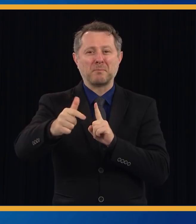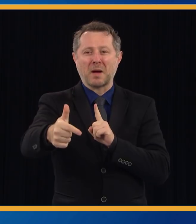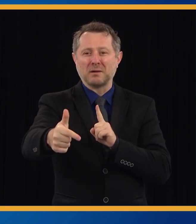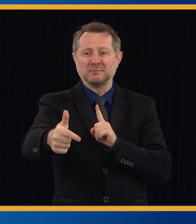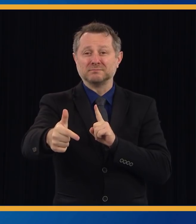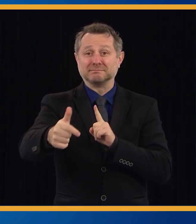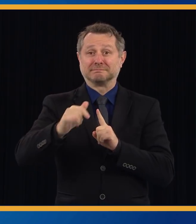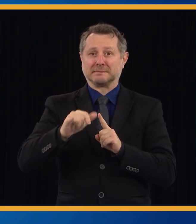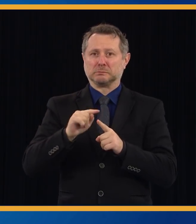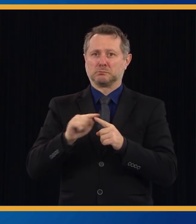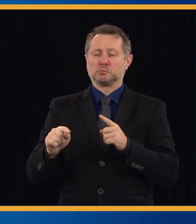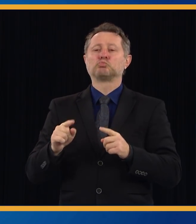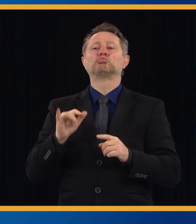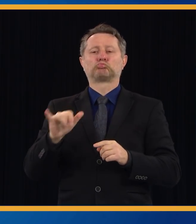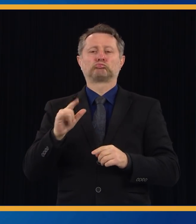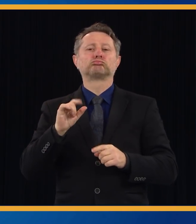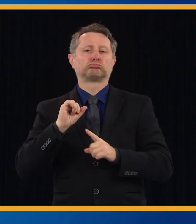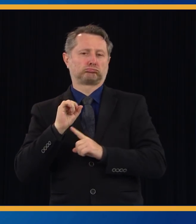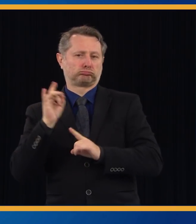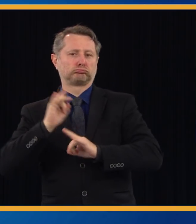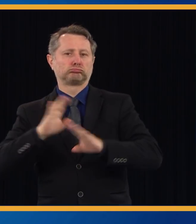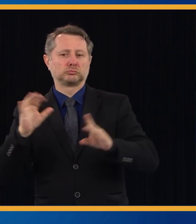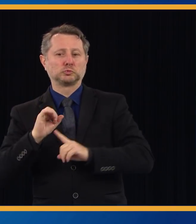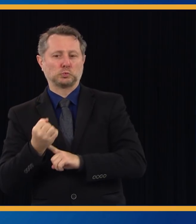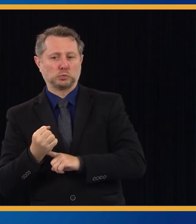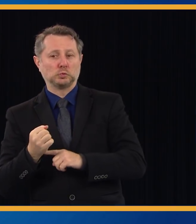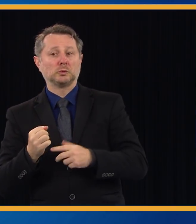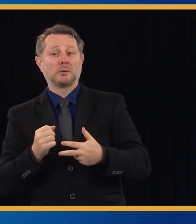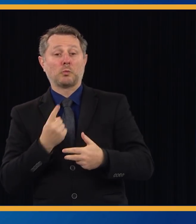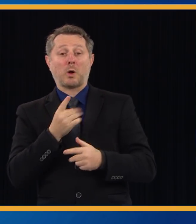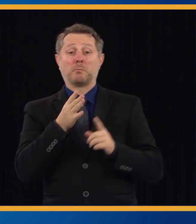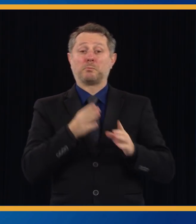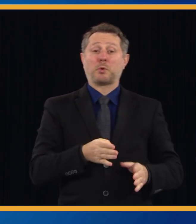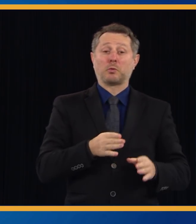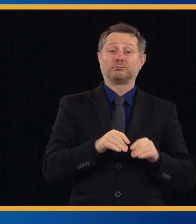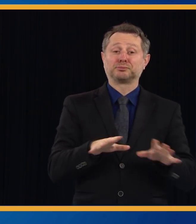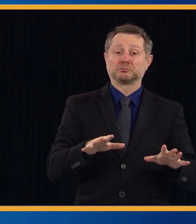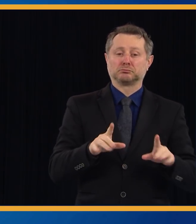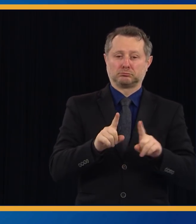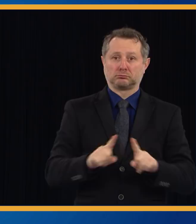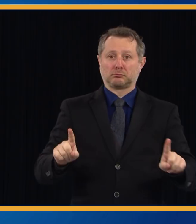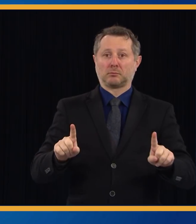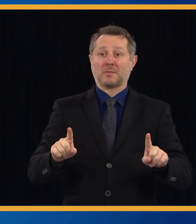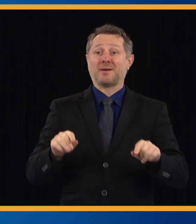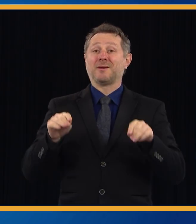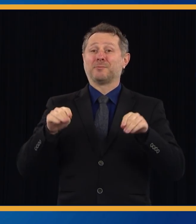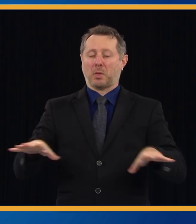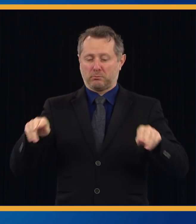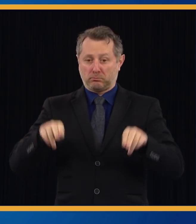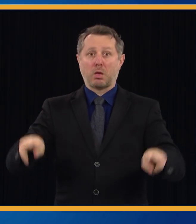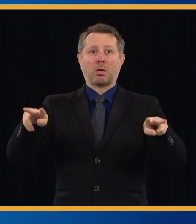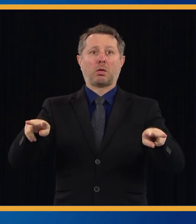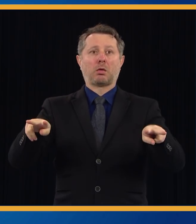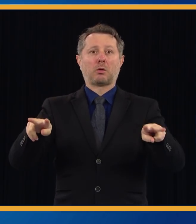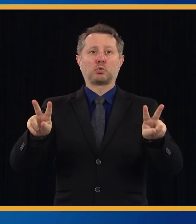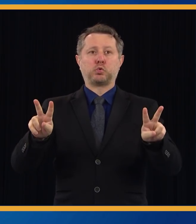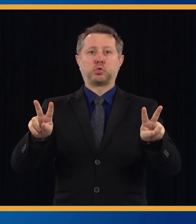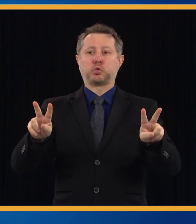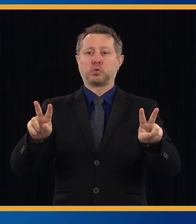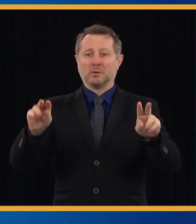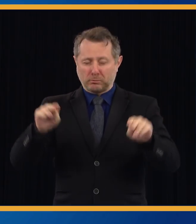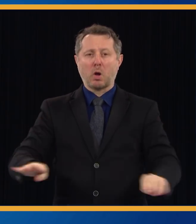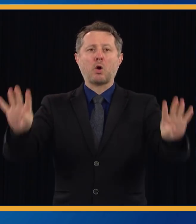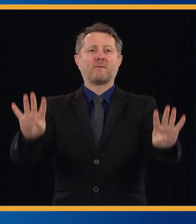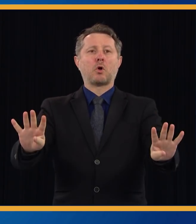worst situation is one person infects 2 people, and then those 2 people go out and infect 2